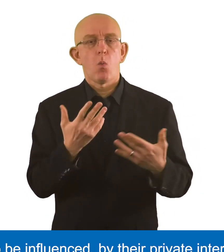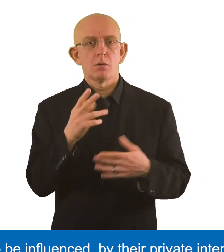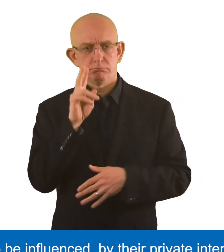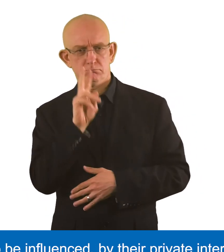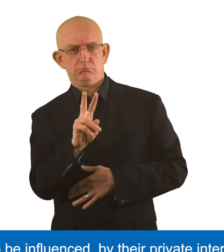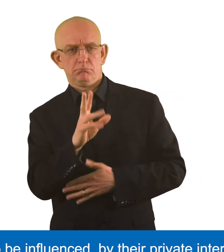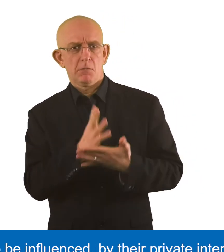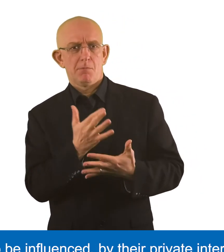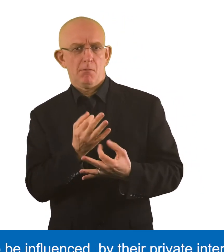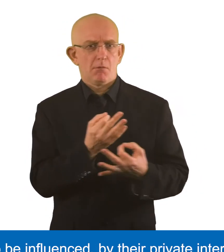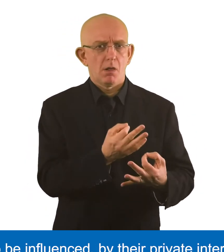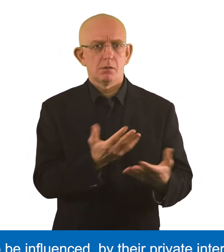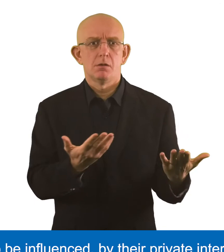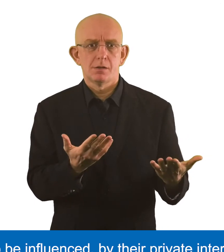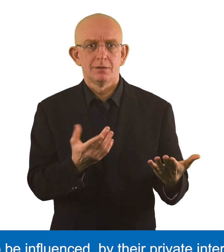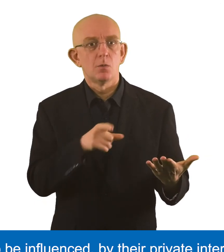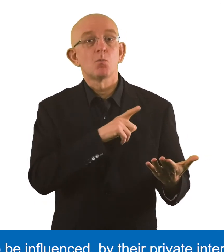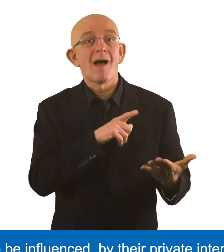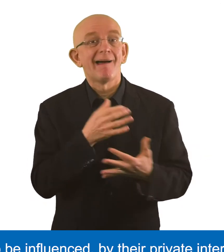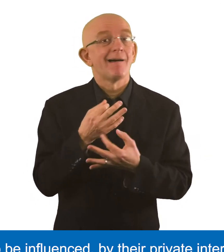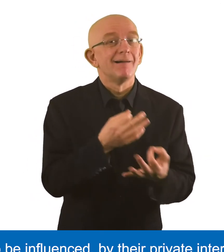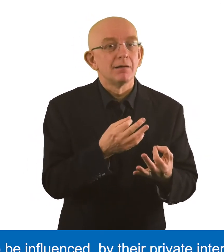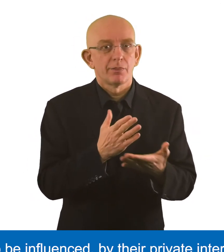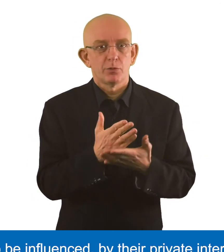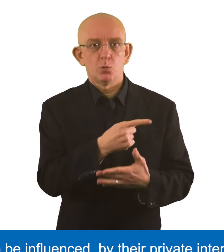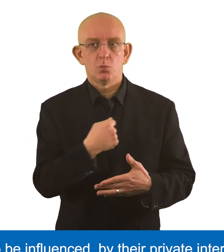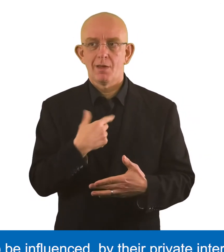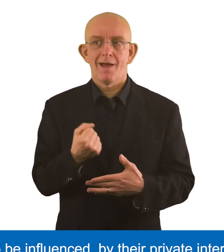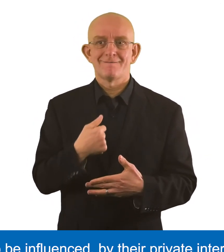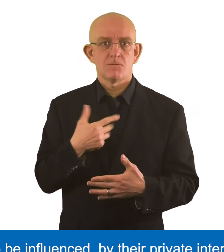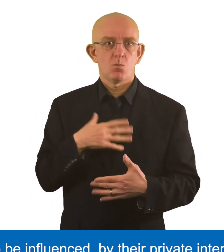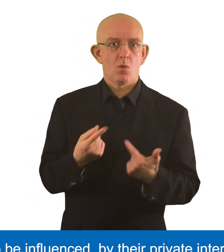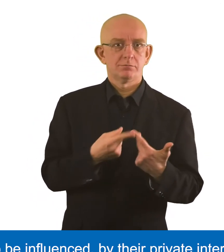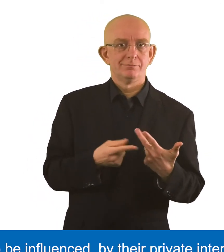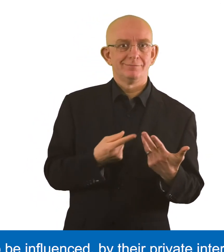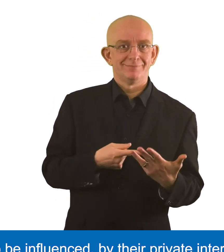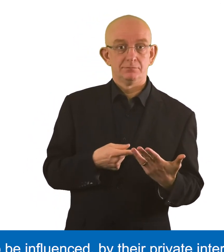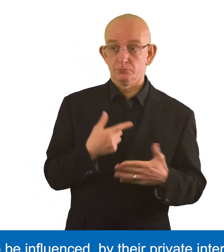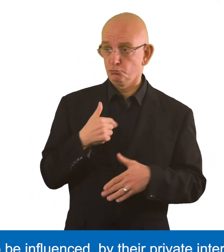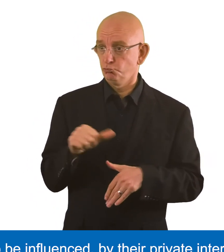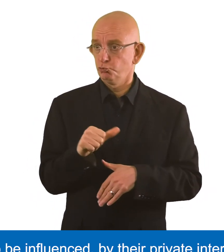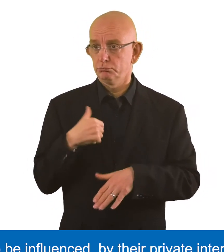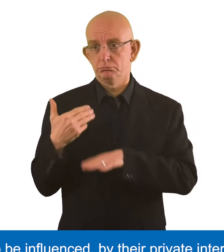or appearing to be influenced by their private interests in the exercise of their public duties.